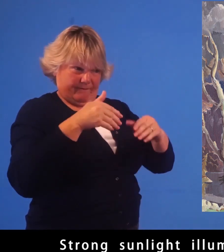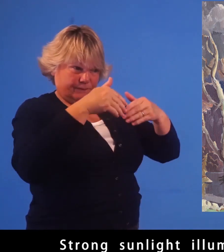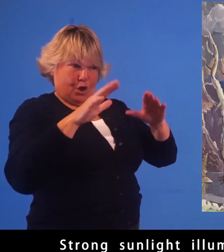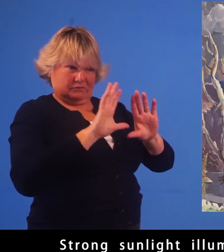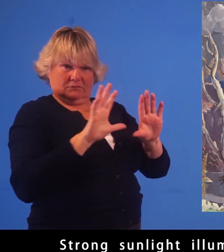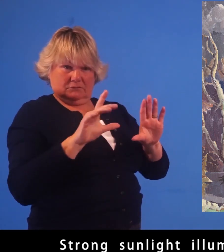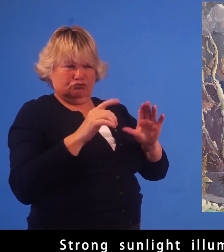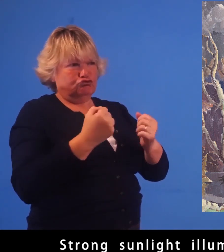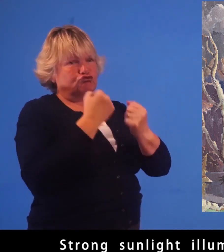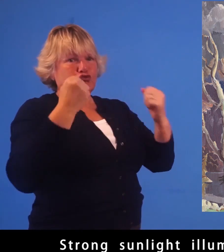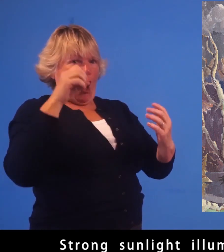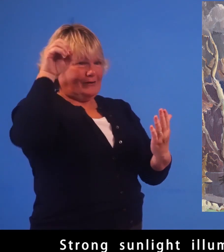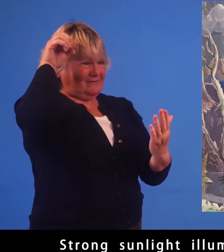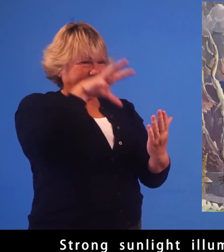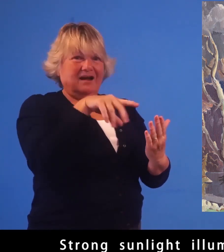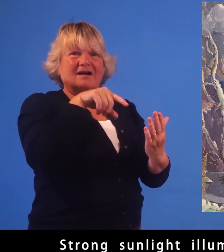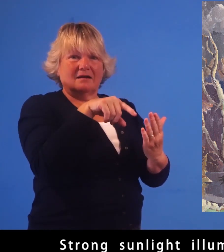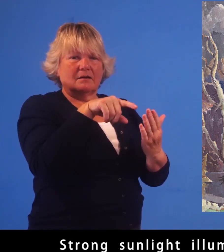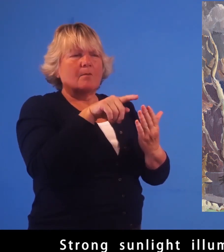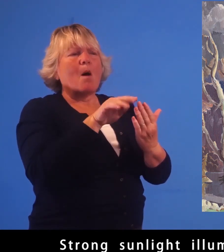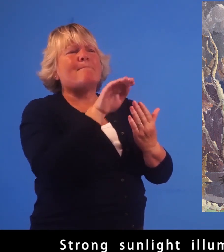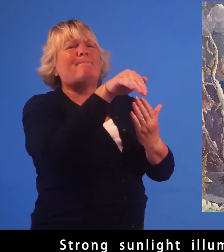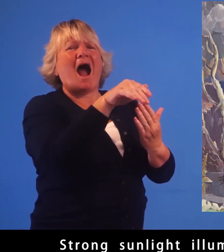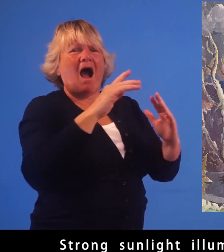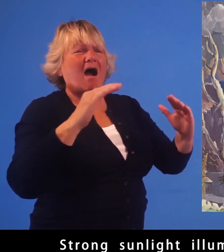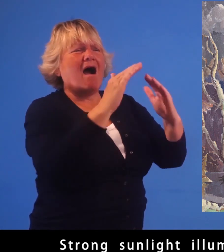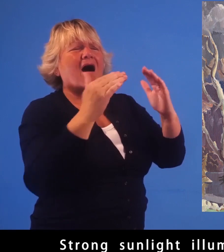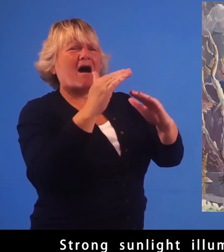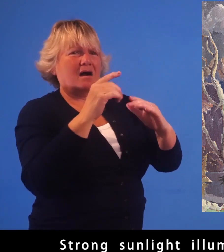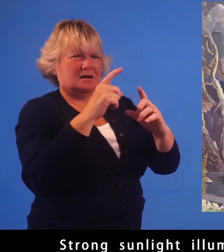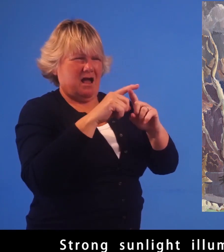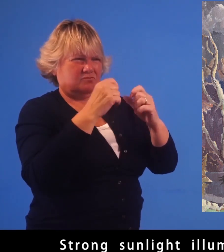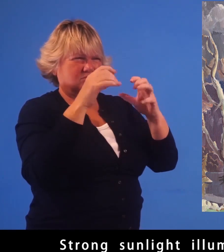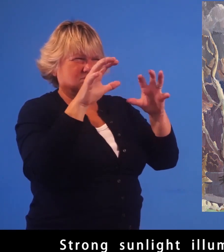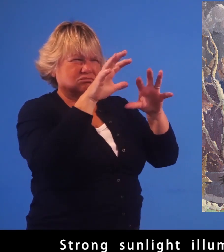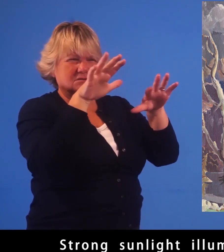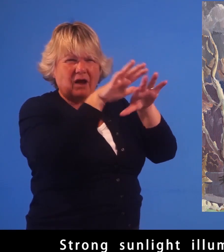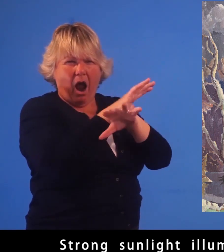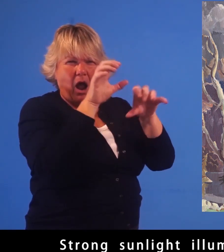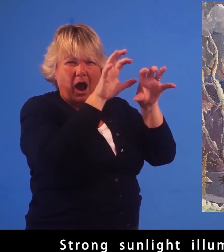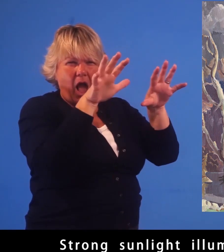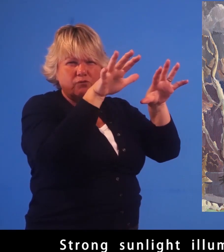Strong sunlight illuminates the foreground, while menacing clouds loom overhead,